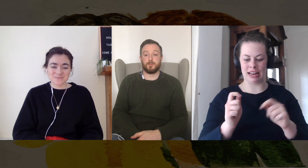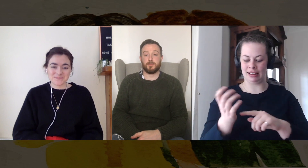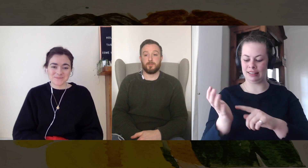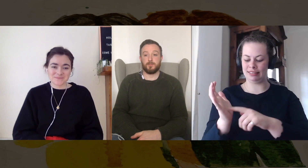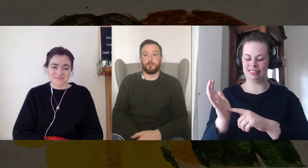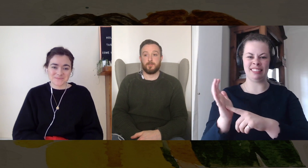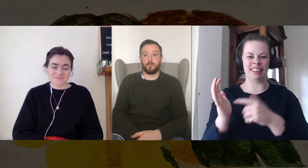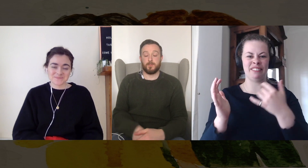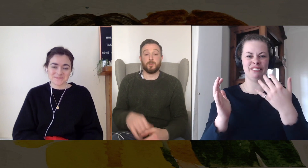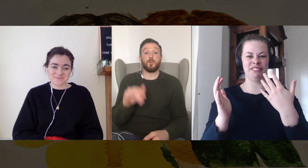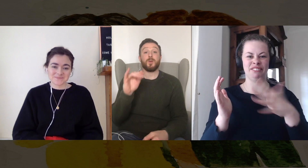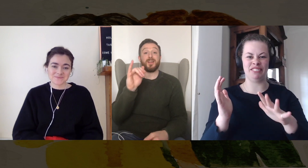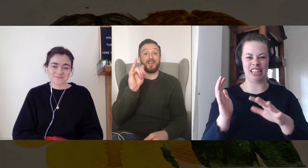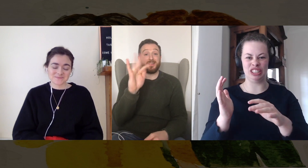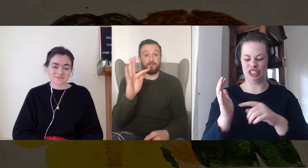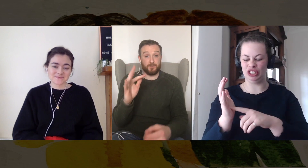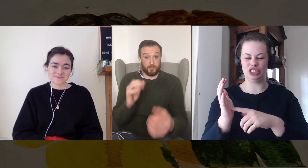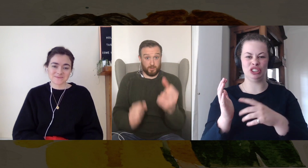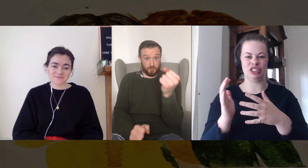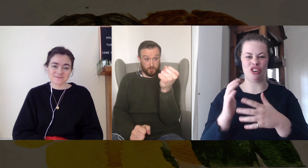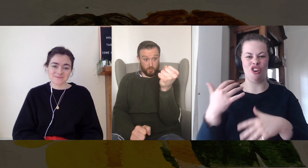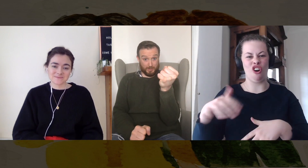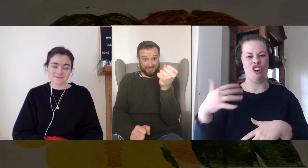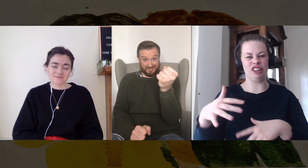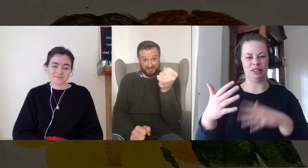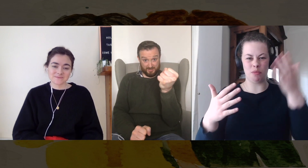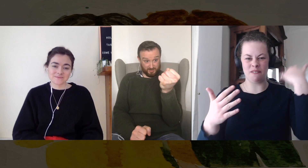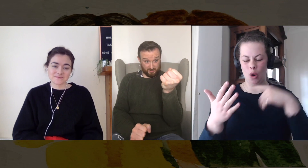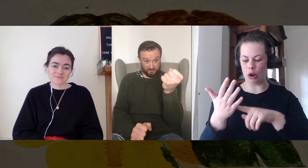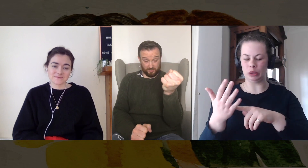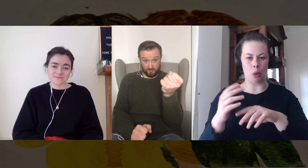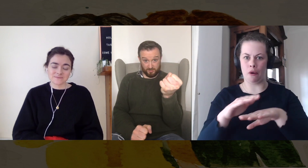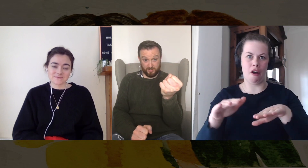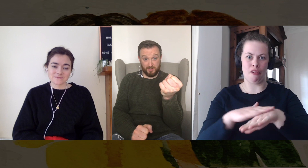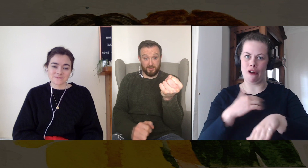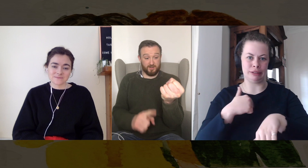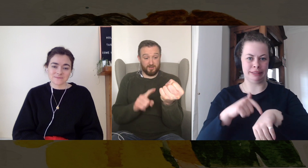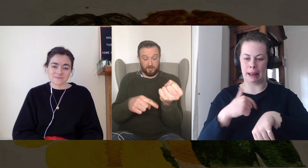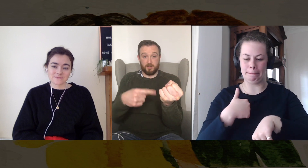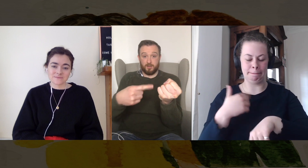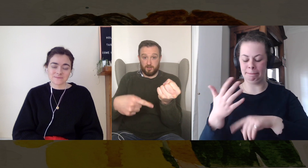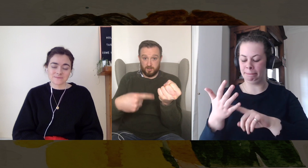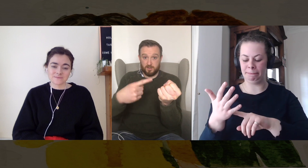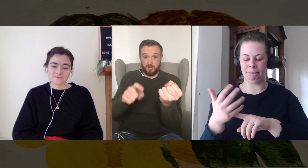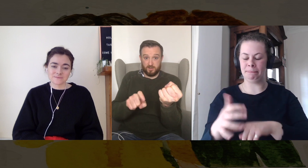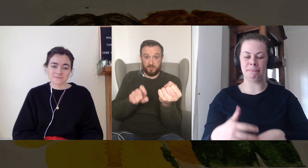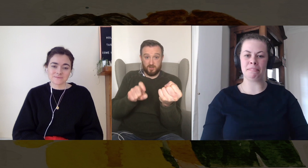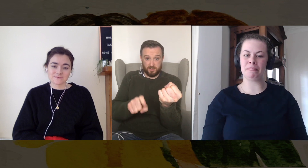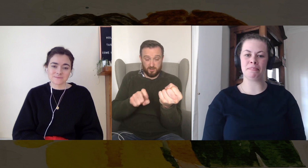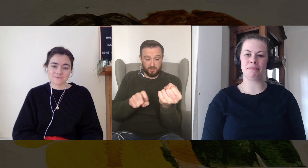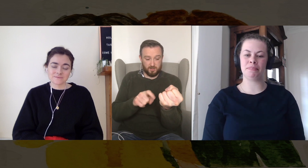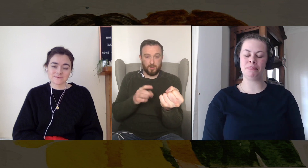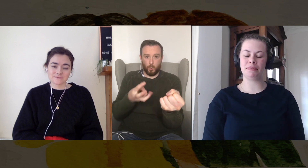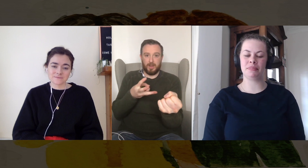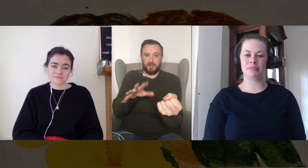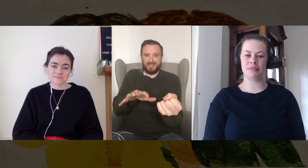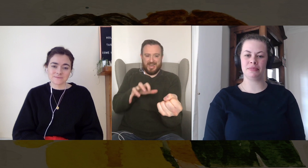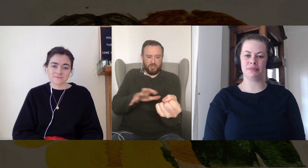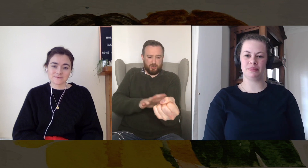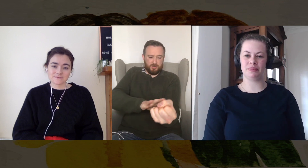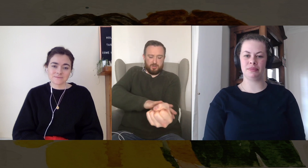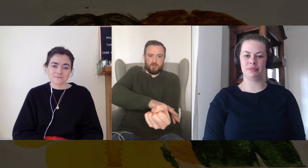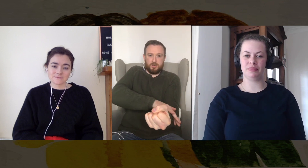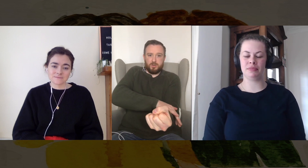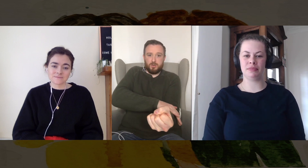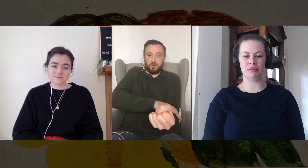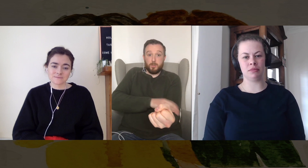can, how long would you say you'd last doing that? Not 20 seconds, not 30 too long. seconds, a minute. I'm training my hand because I damaged